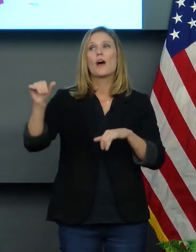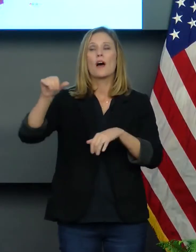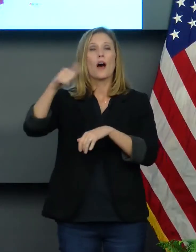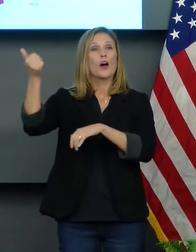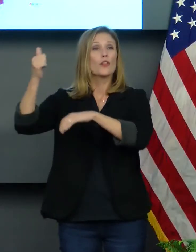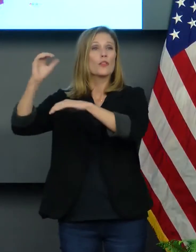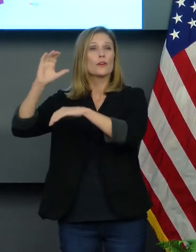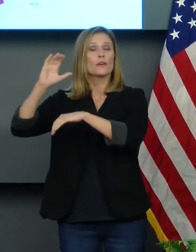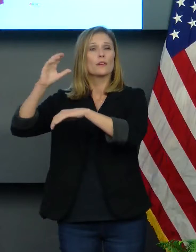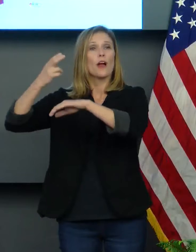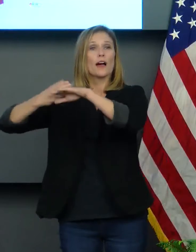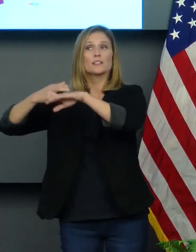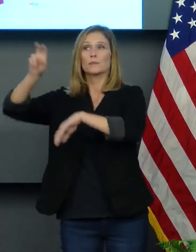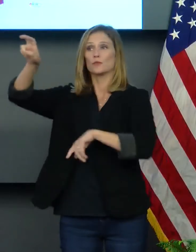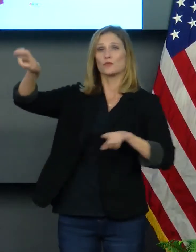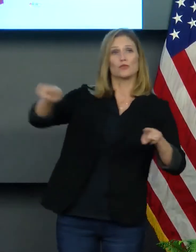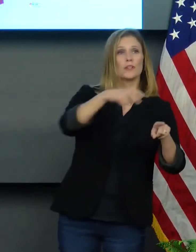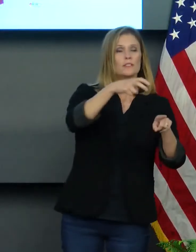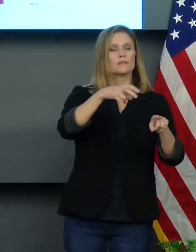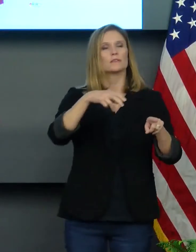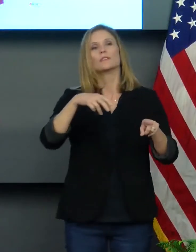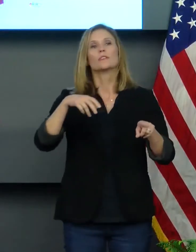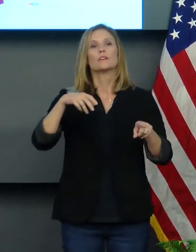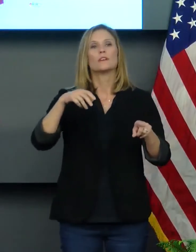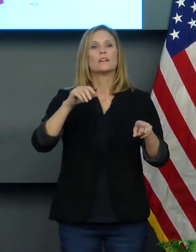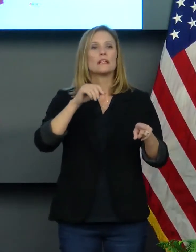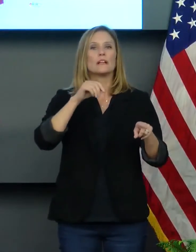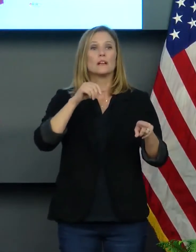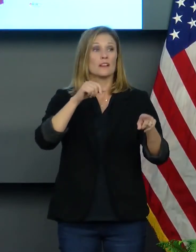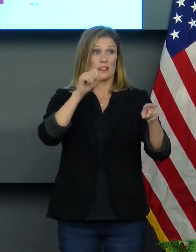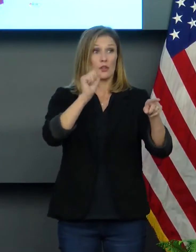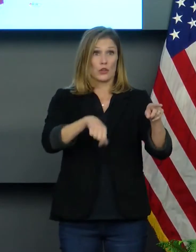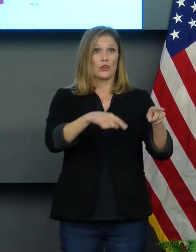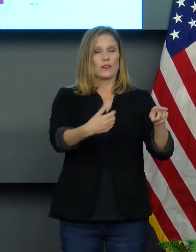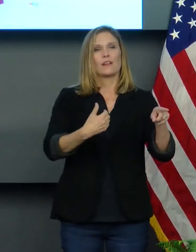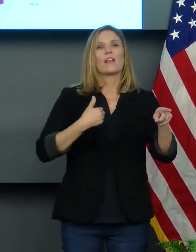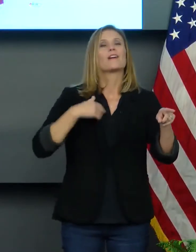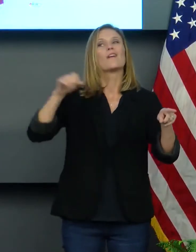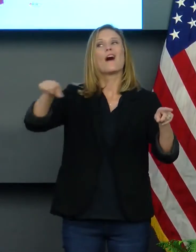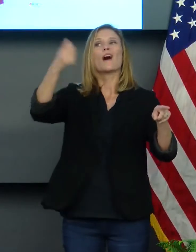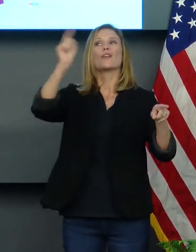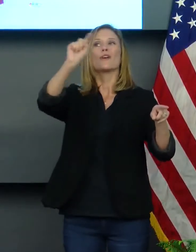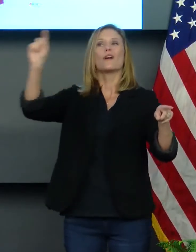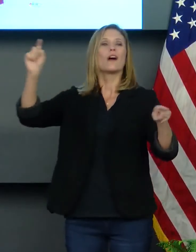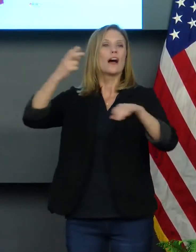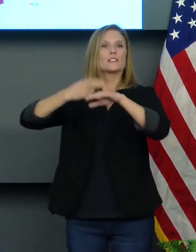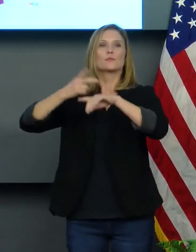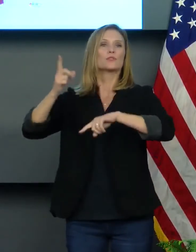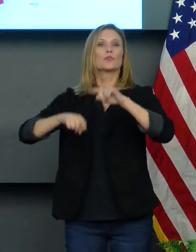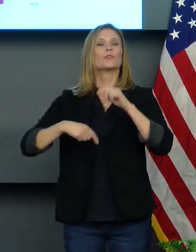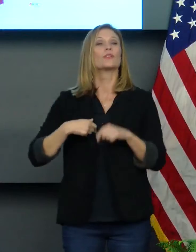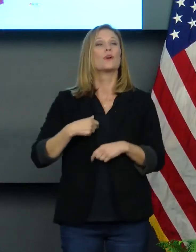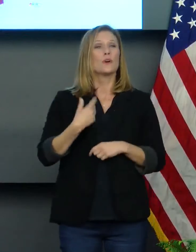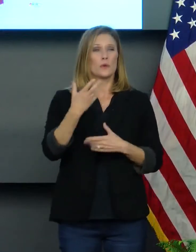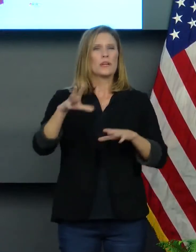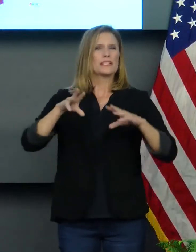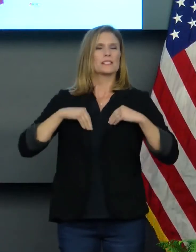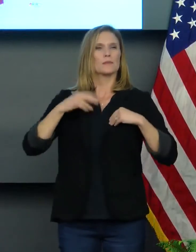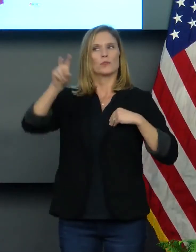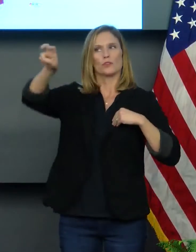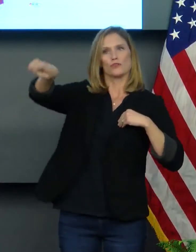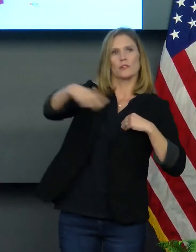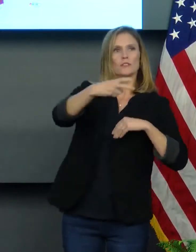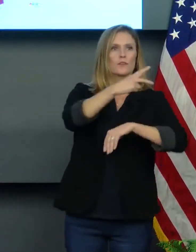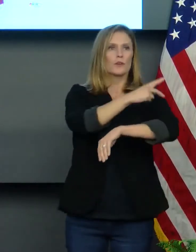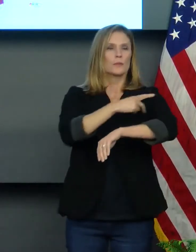facilities. Not a lot of hospitals in the state are in that position. We accepted a transfer of a patient